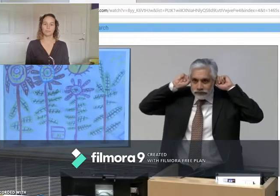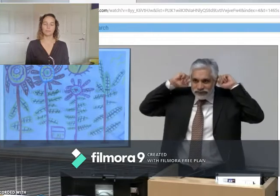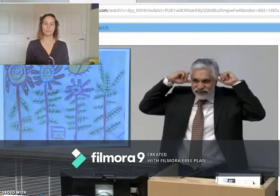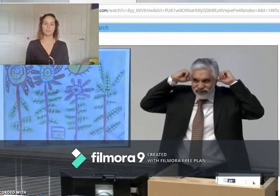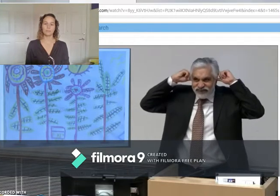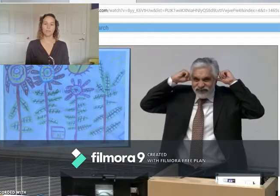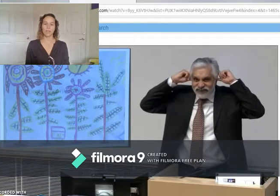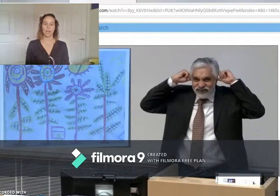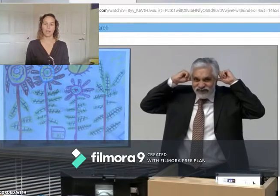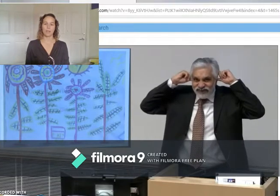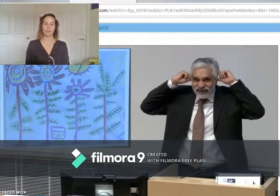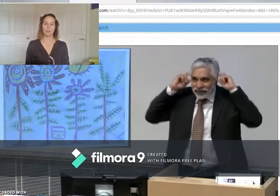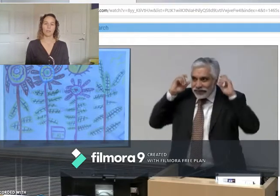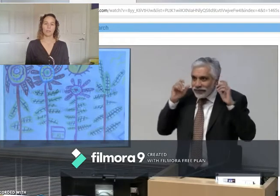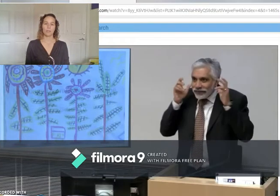hearing.